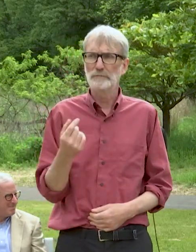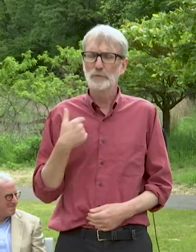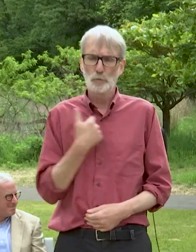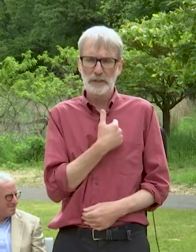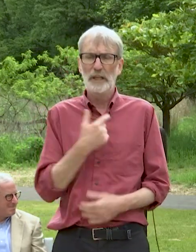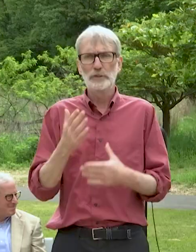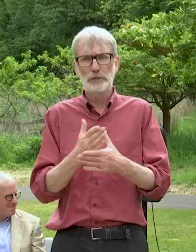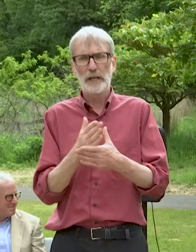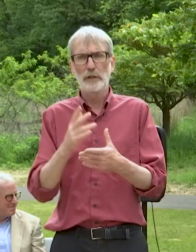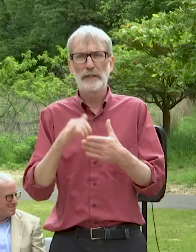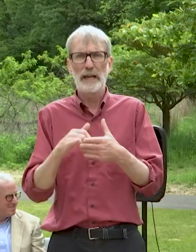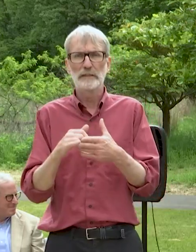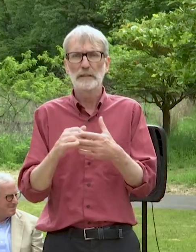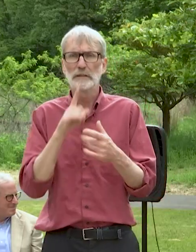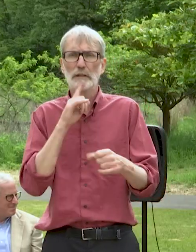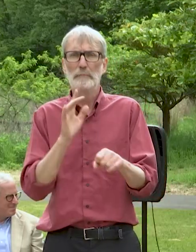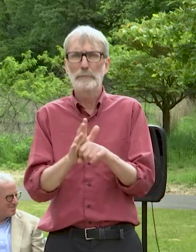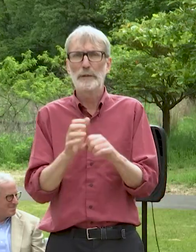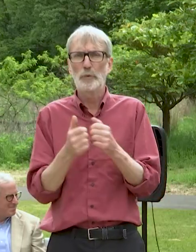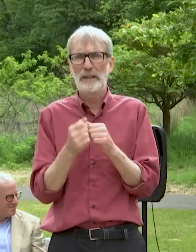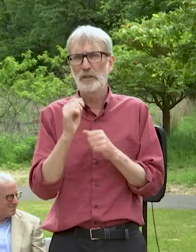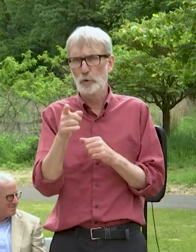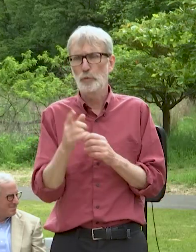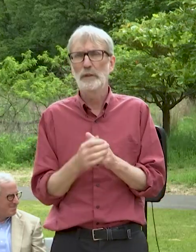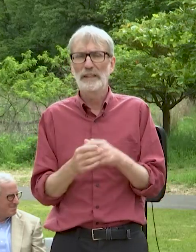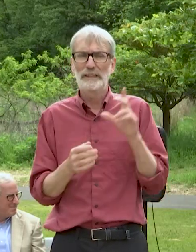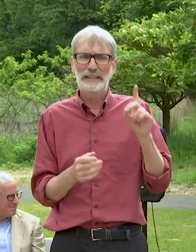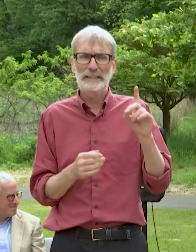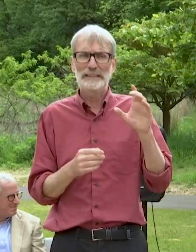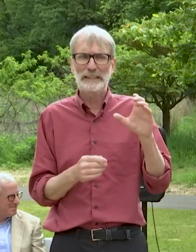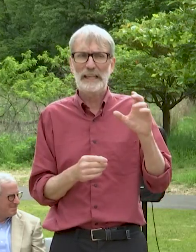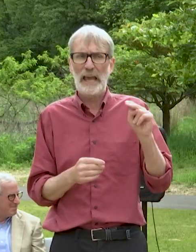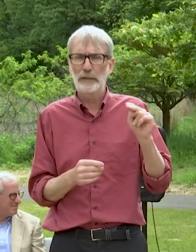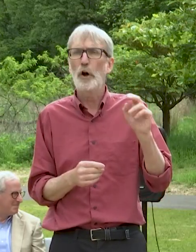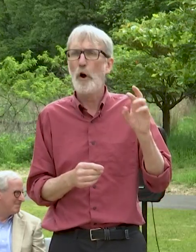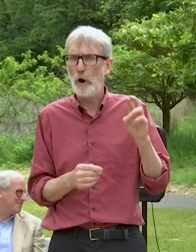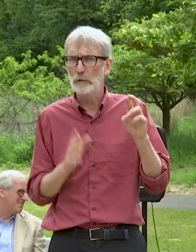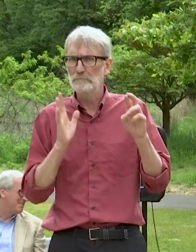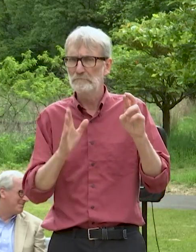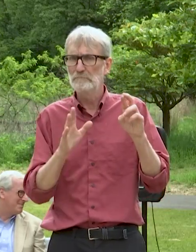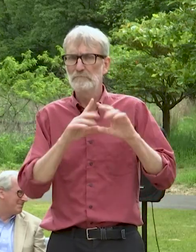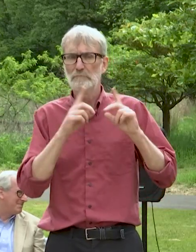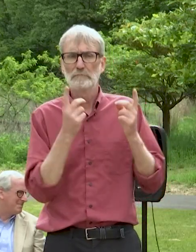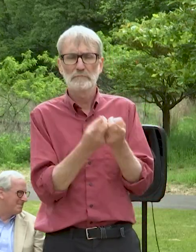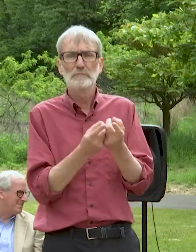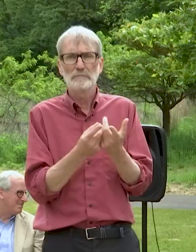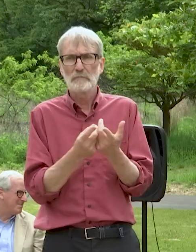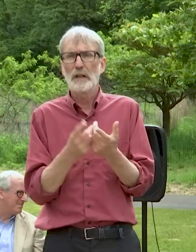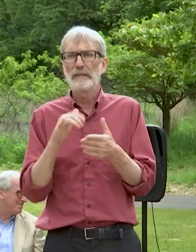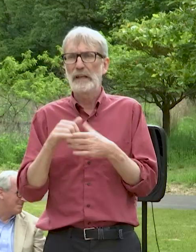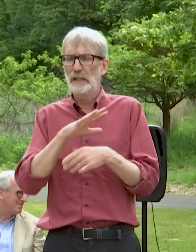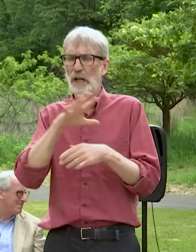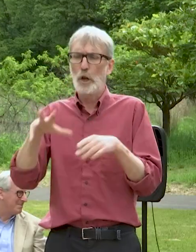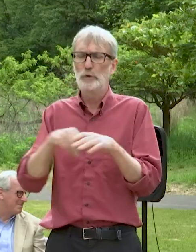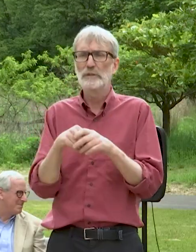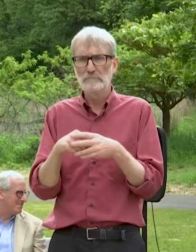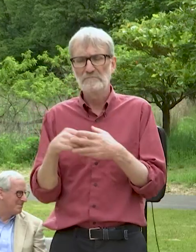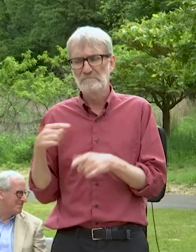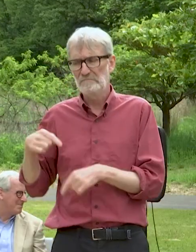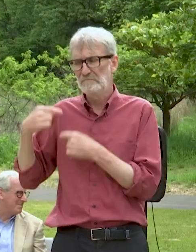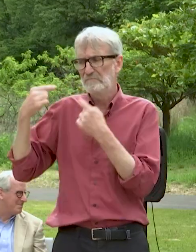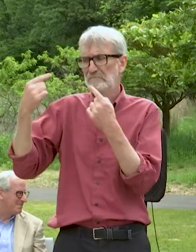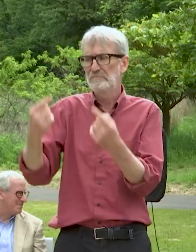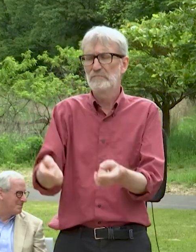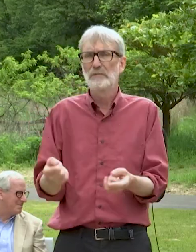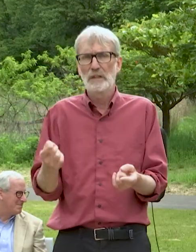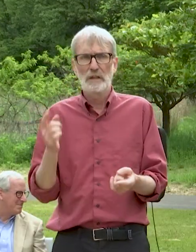right along with you at DCNR, that commitment to inclusion and accessibility. It's something that we've been doing through